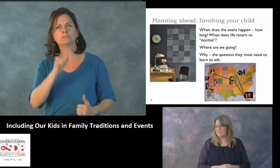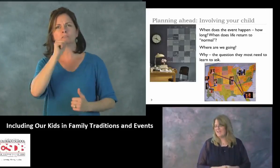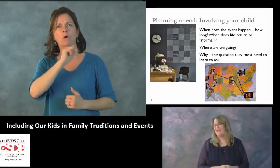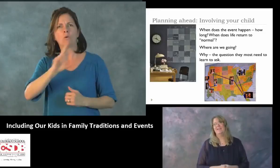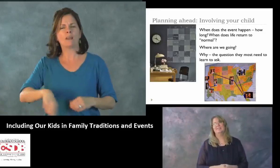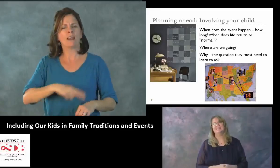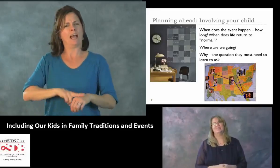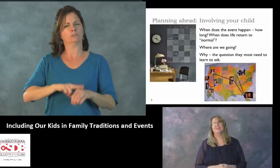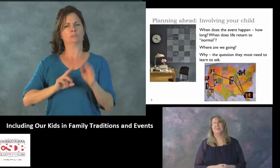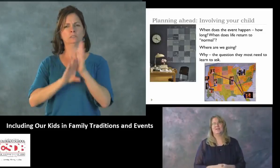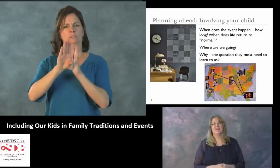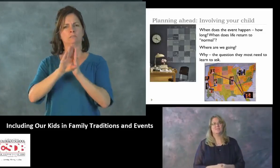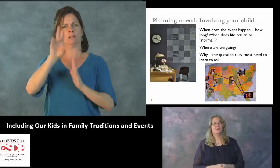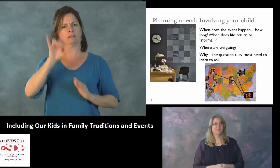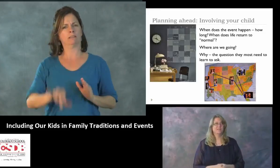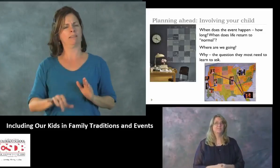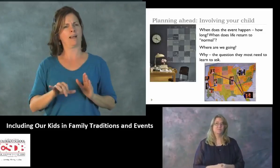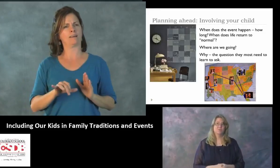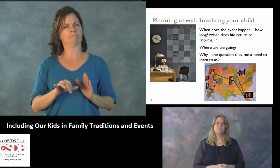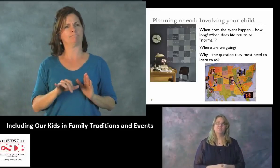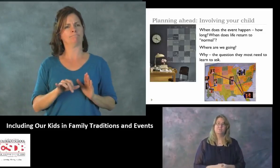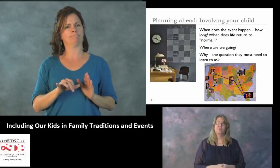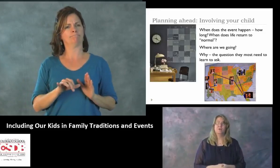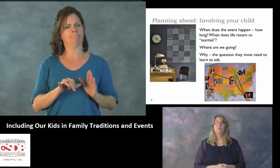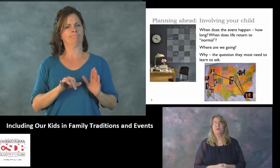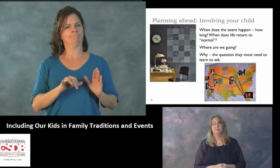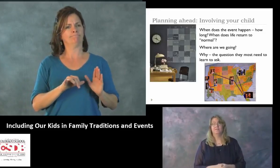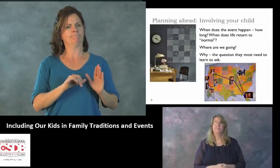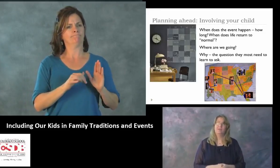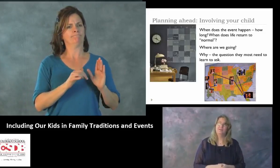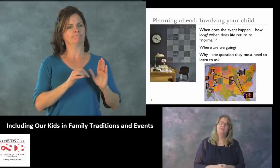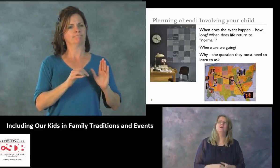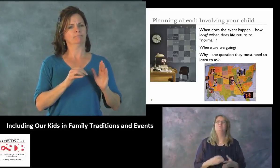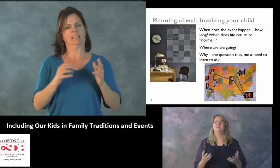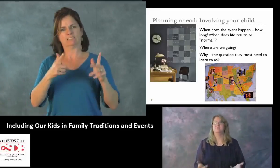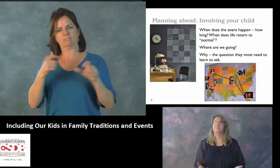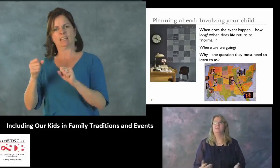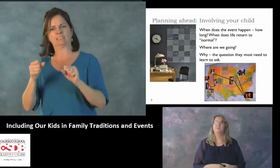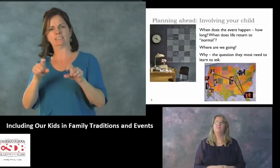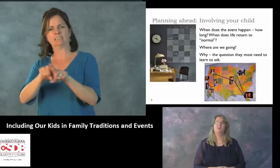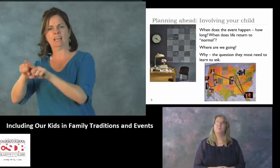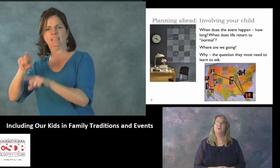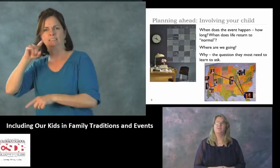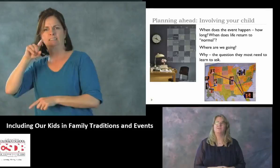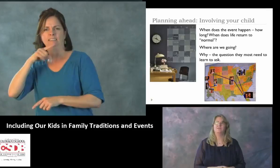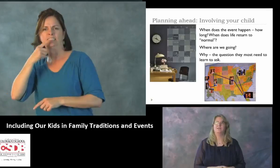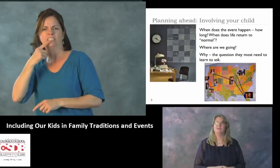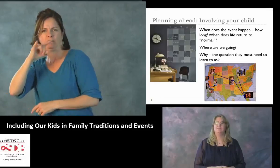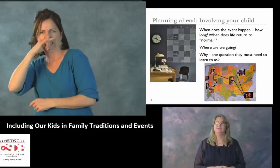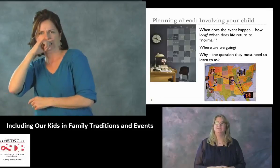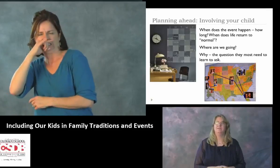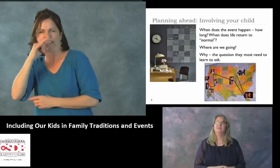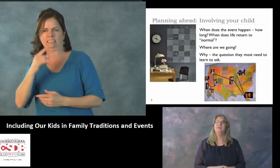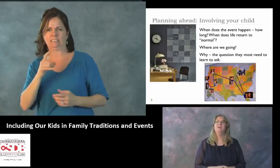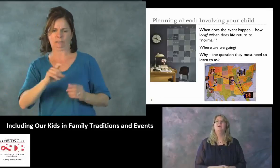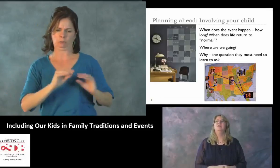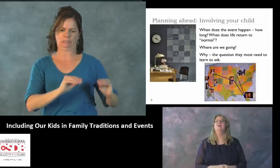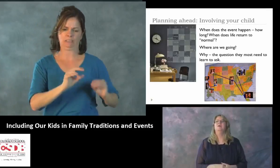regret teaching them how to ask why, because those questions will come. Why this, why that? But it's a really important part of their